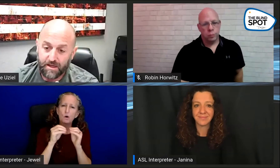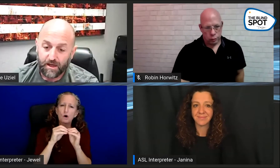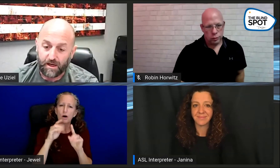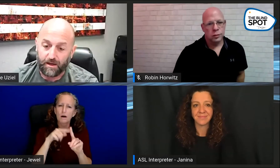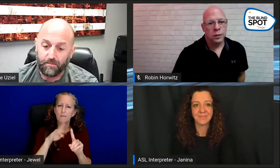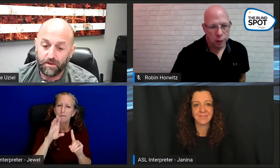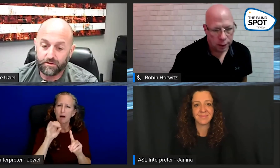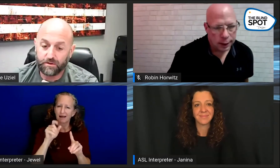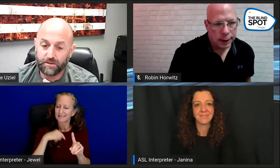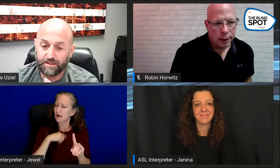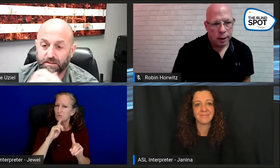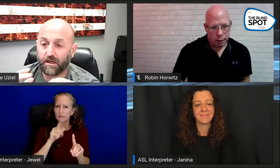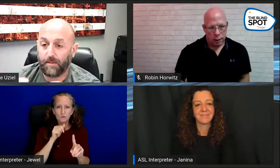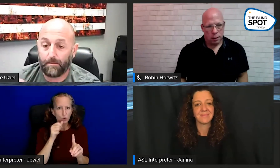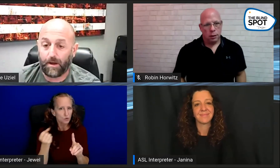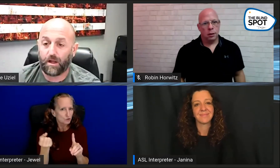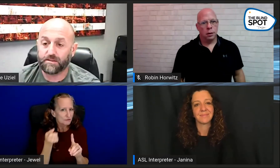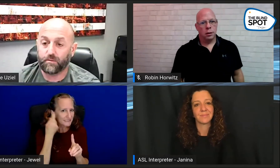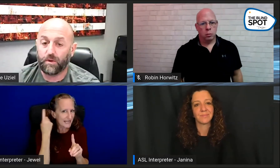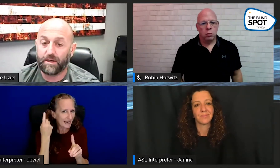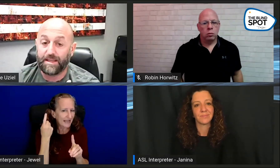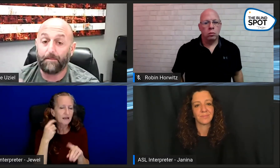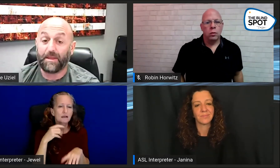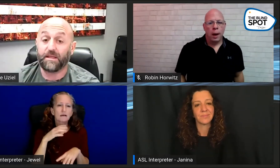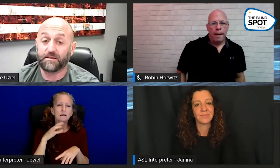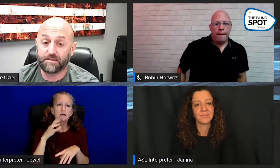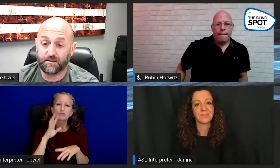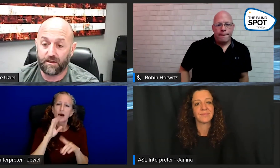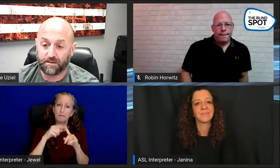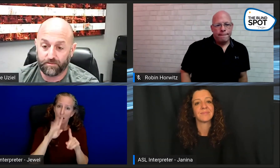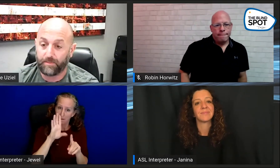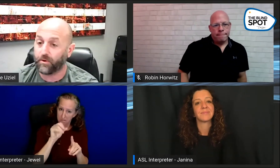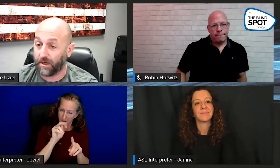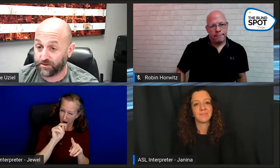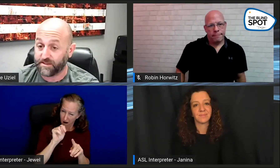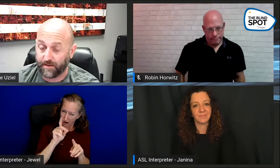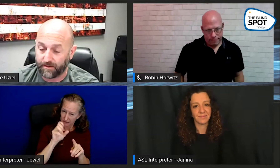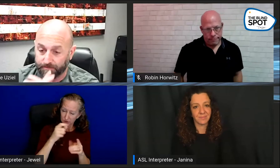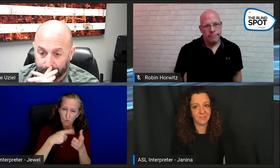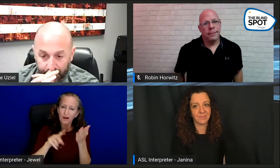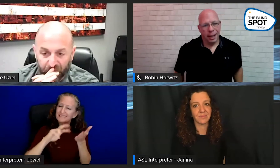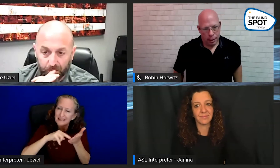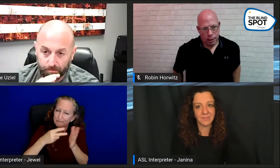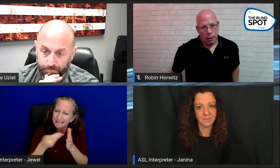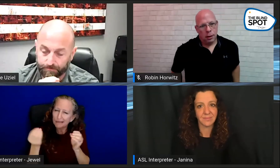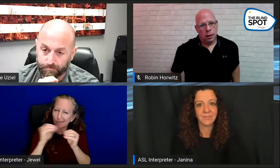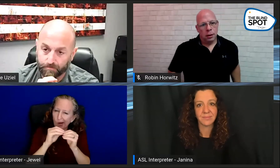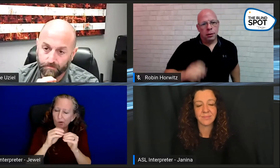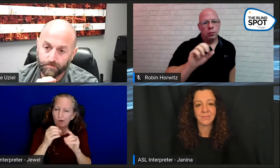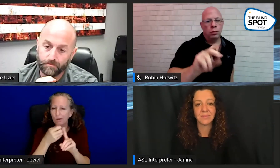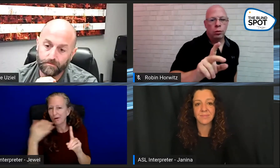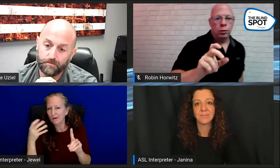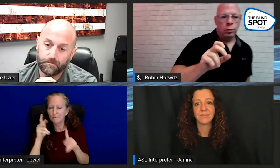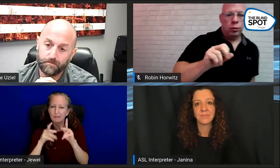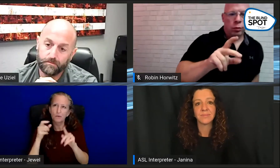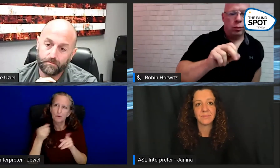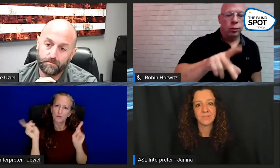understand. So let's talk about bonds and what that means so people could understand that.